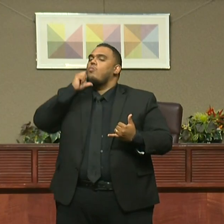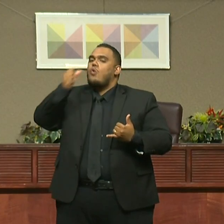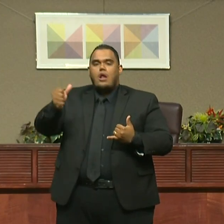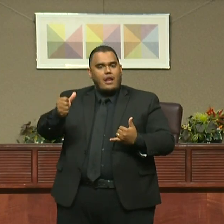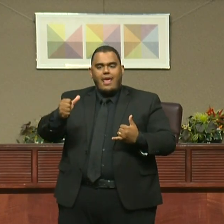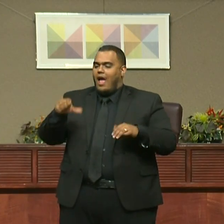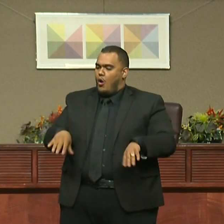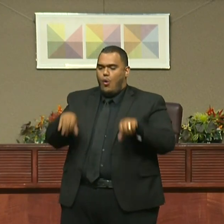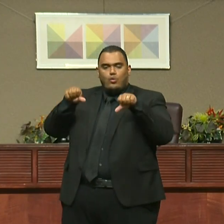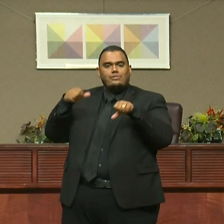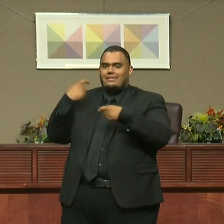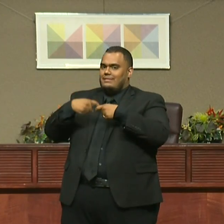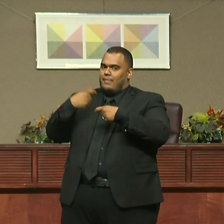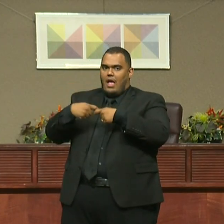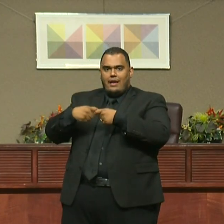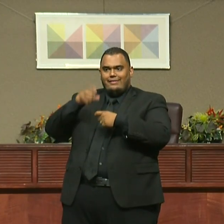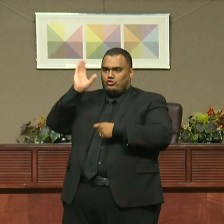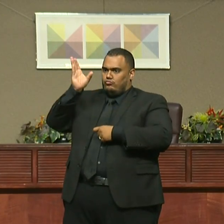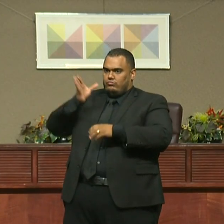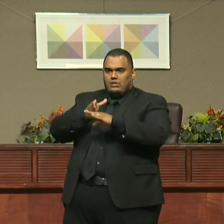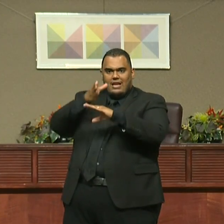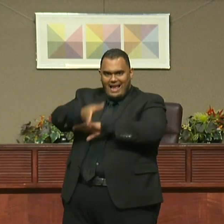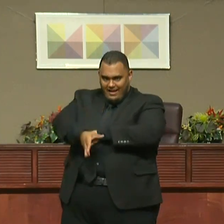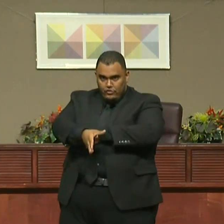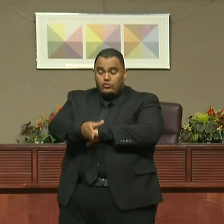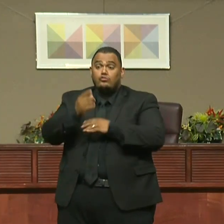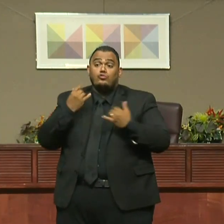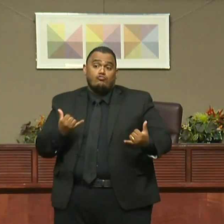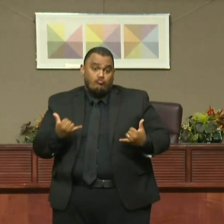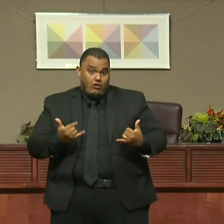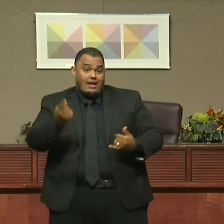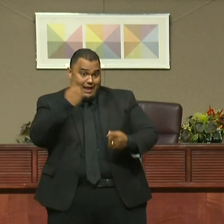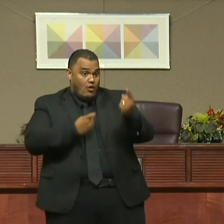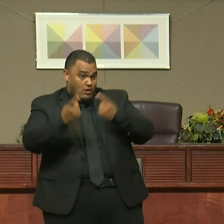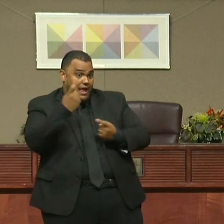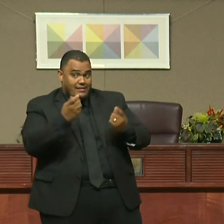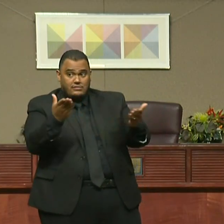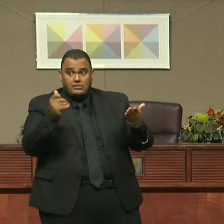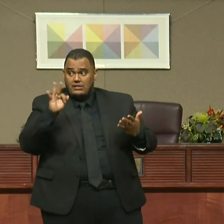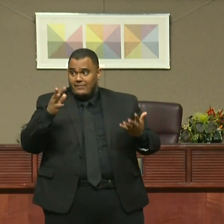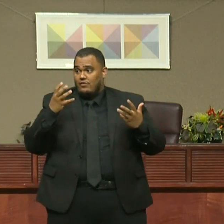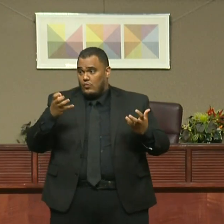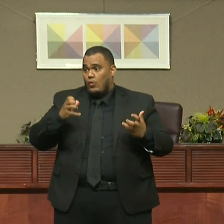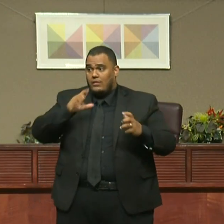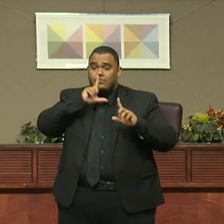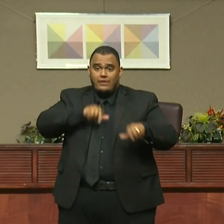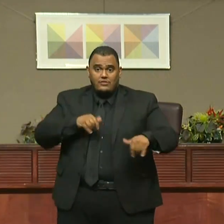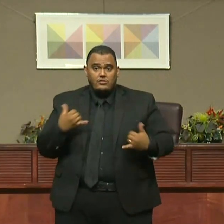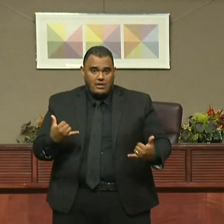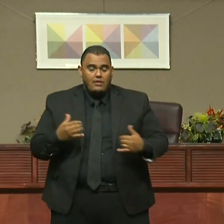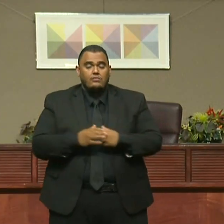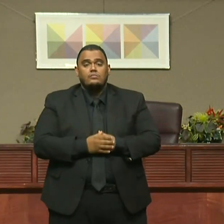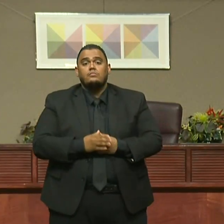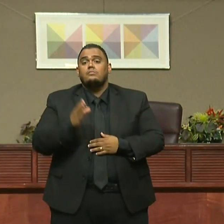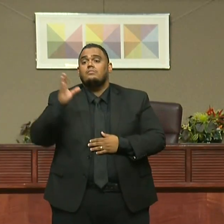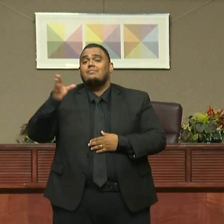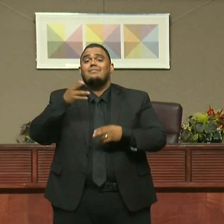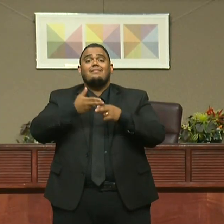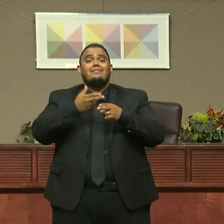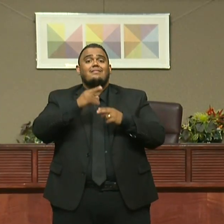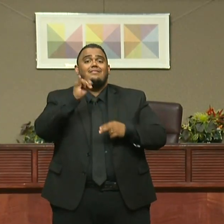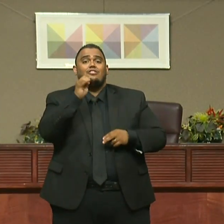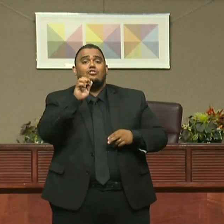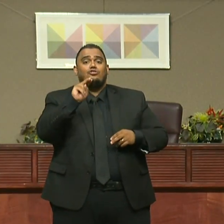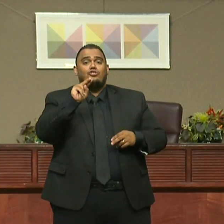have you, we'll respond or otherwise, okay? So, yes. Jean-Pierre from Radio Haiti. Question for